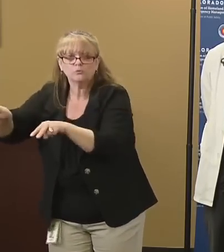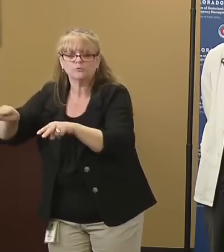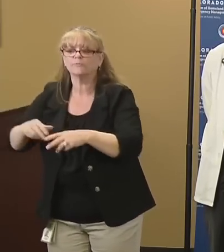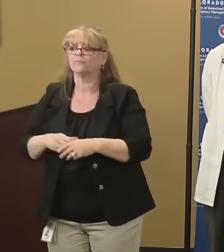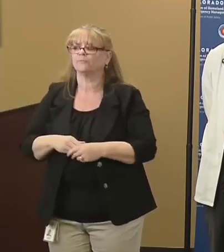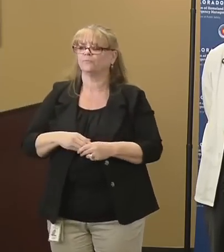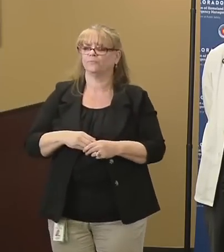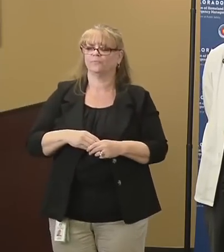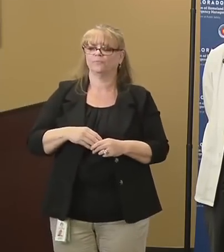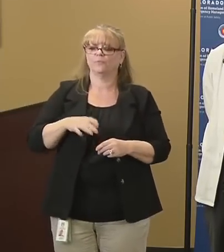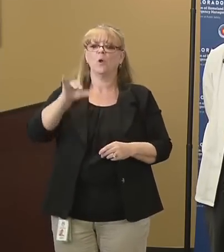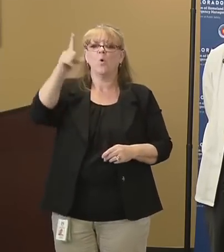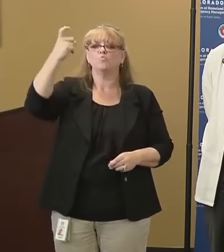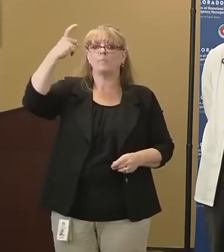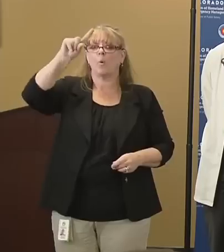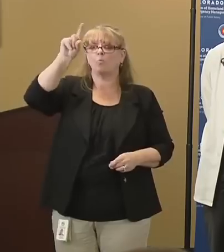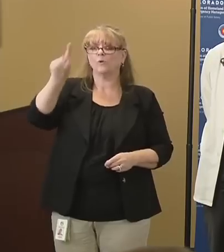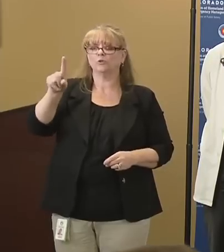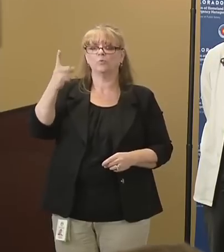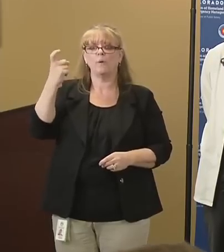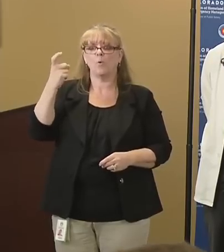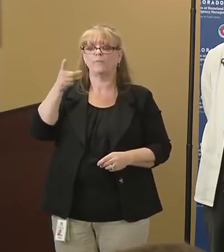well.